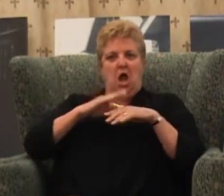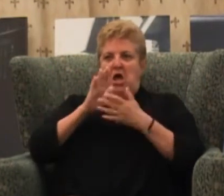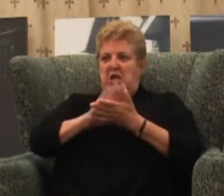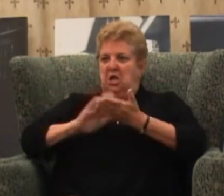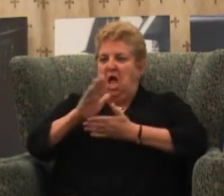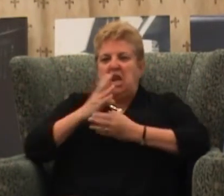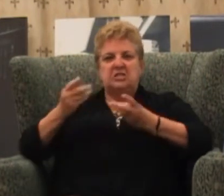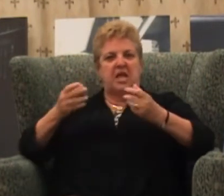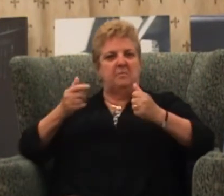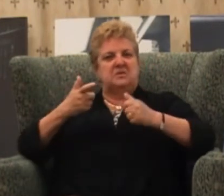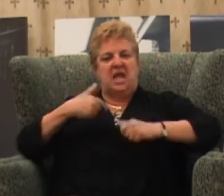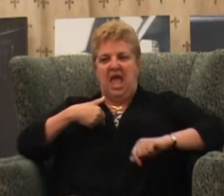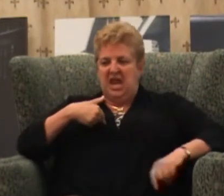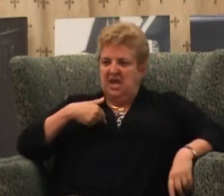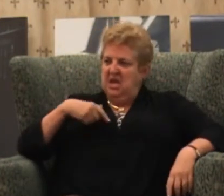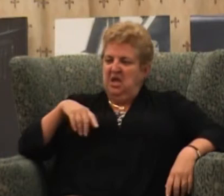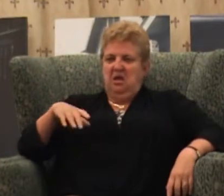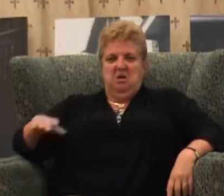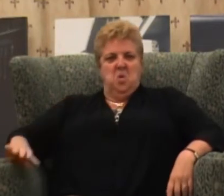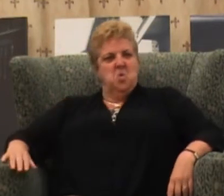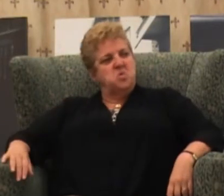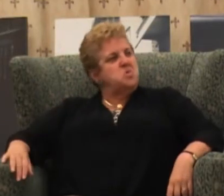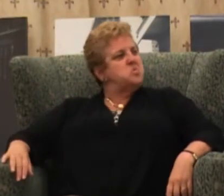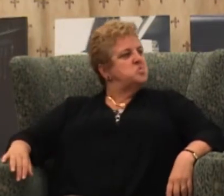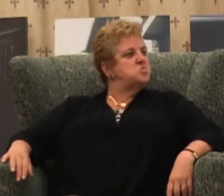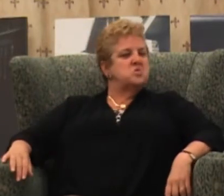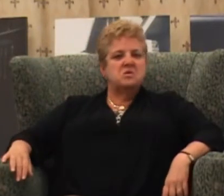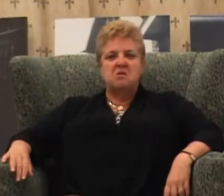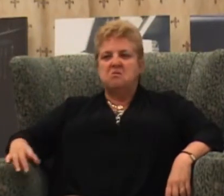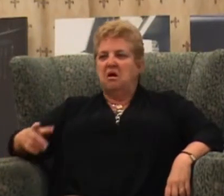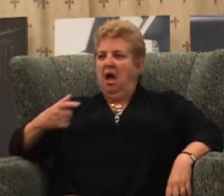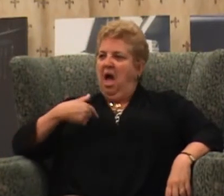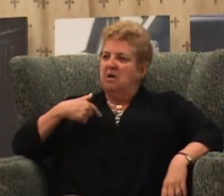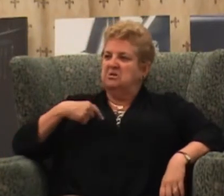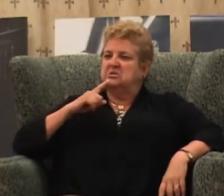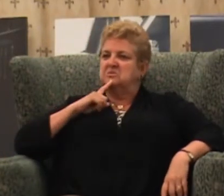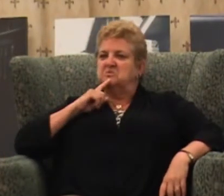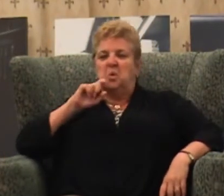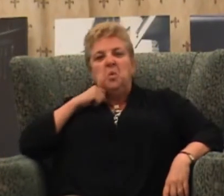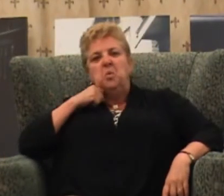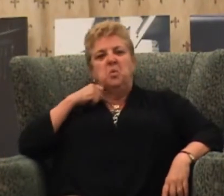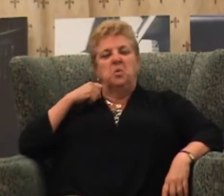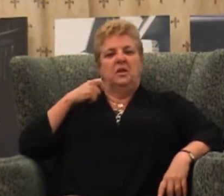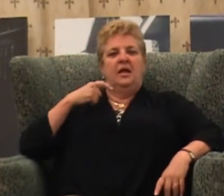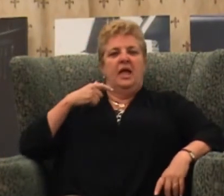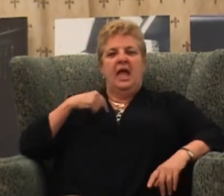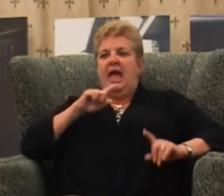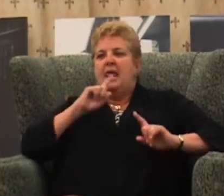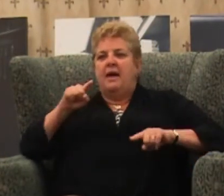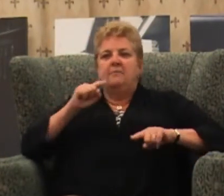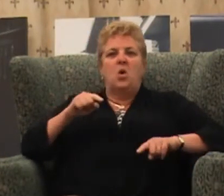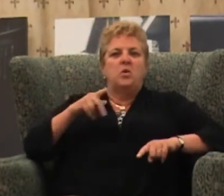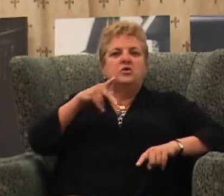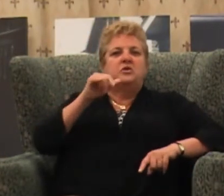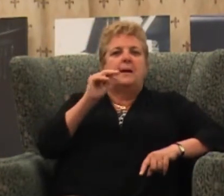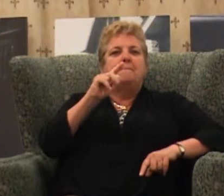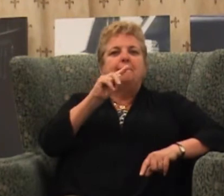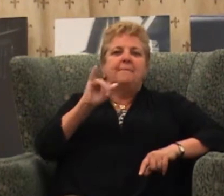I'm in the Black Students Freedom Alliance. And I'm going to the panty raids and the beer bust.